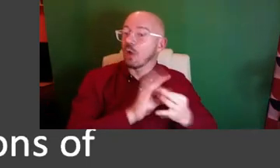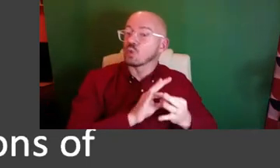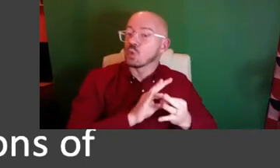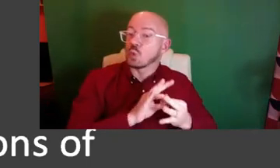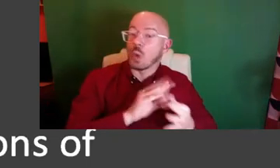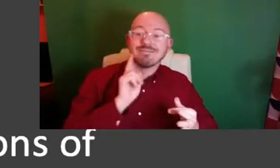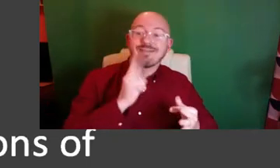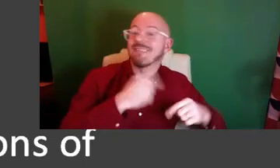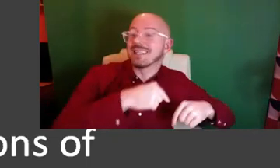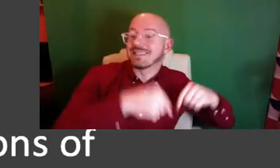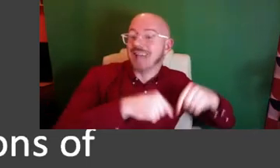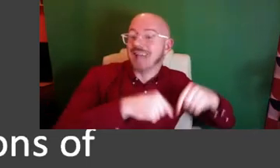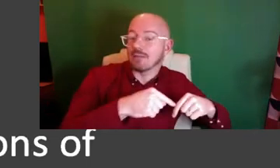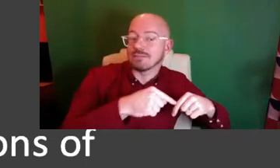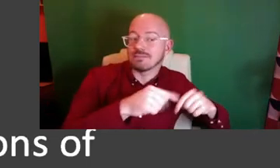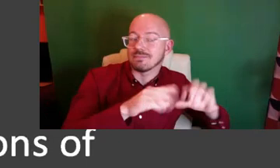language minority rights?